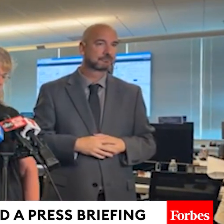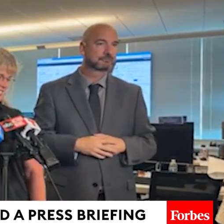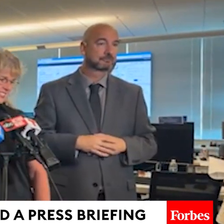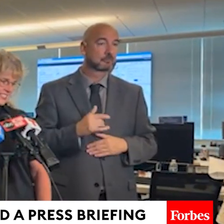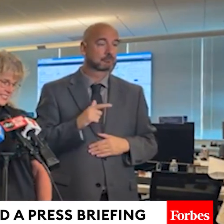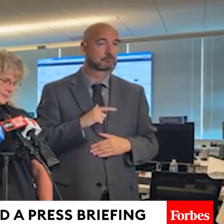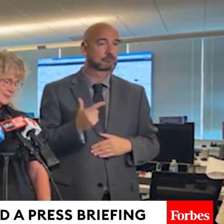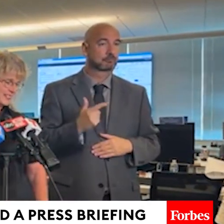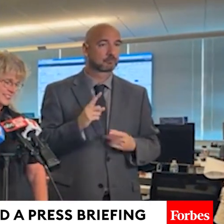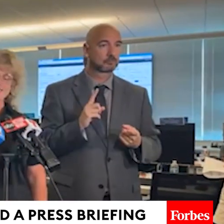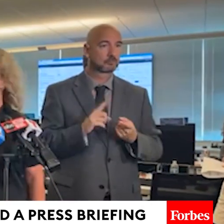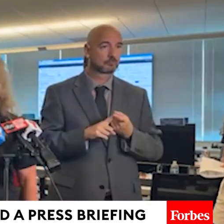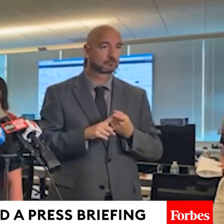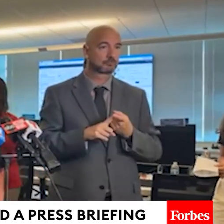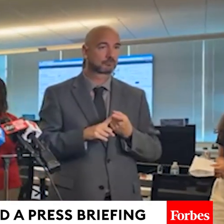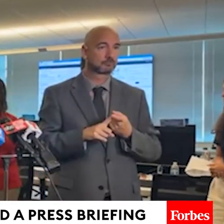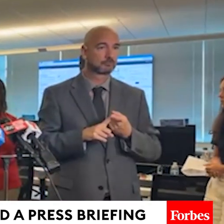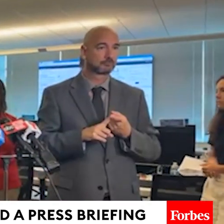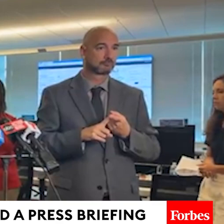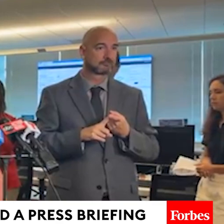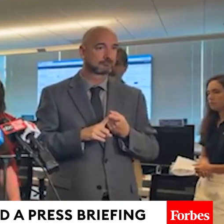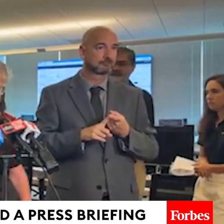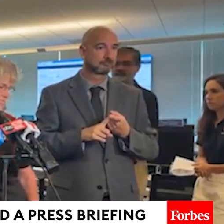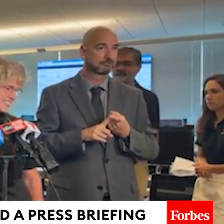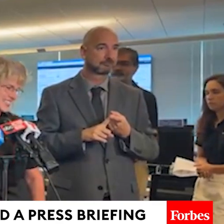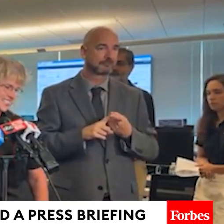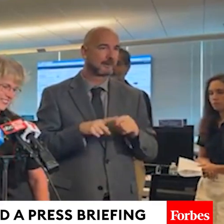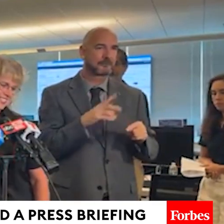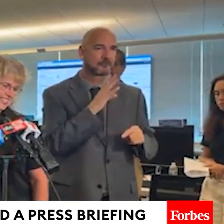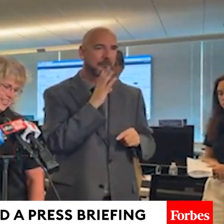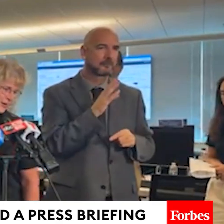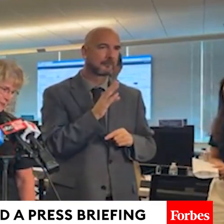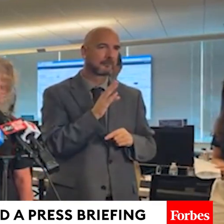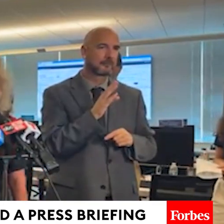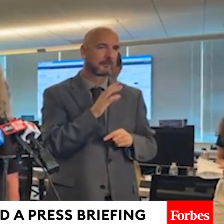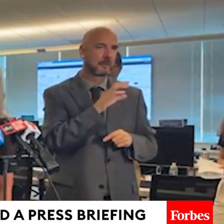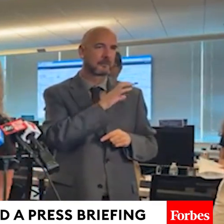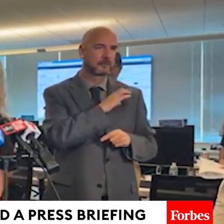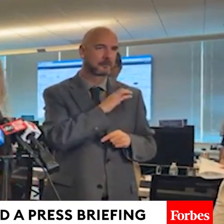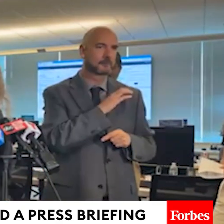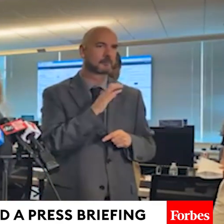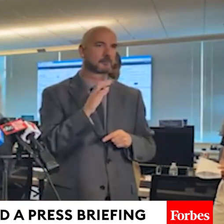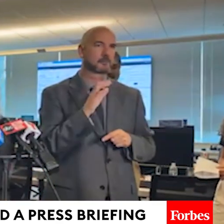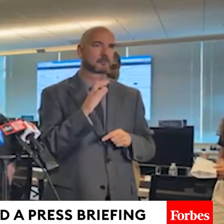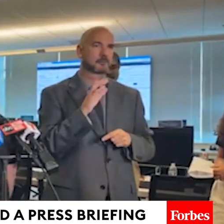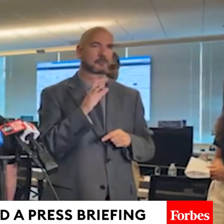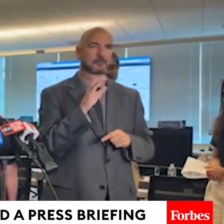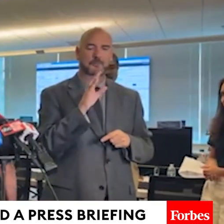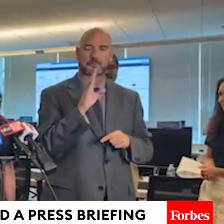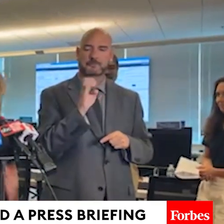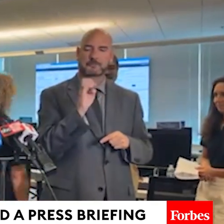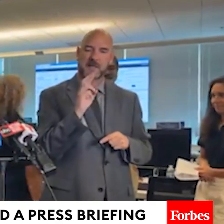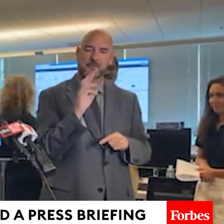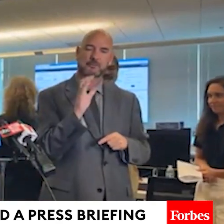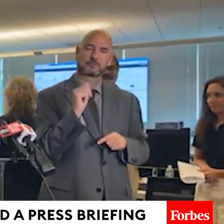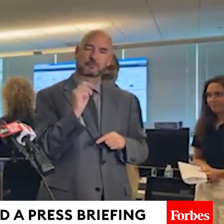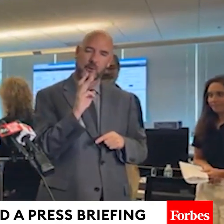on, please, I can't talk anymore. Police Chief Lee Burkoff, please.